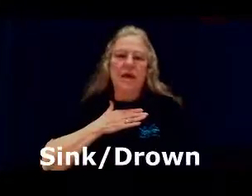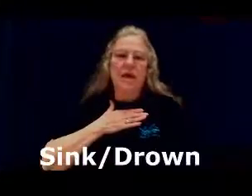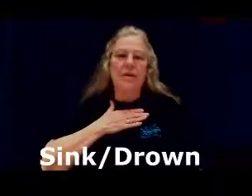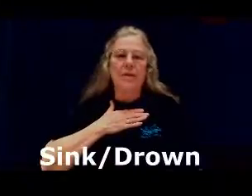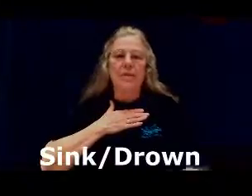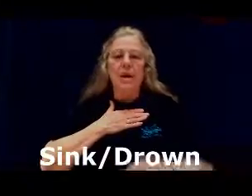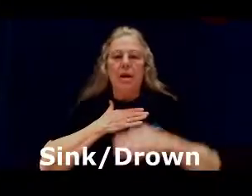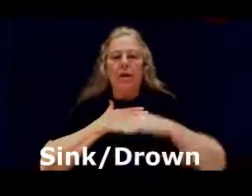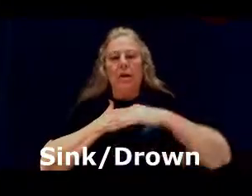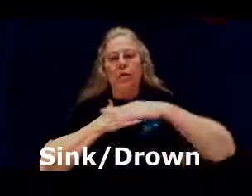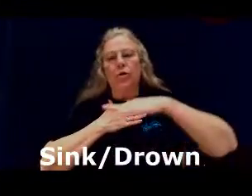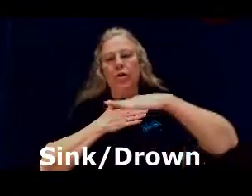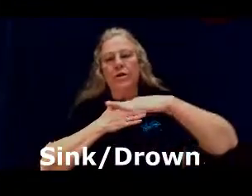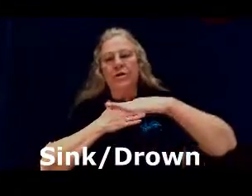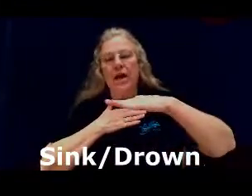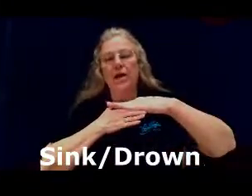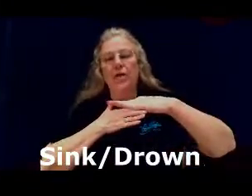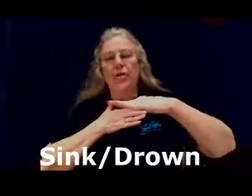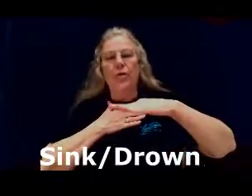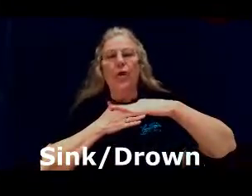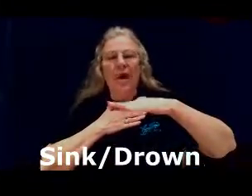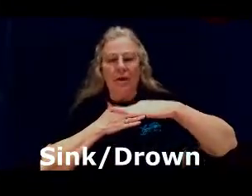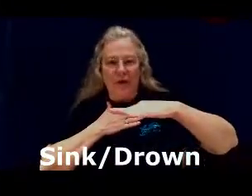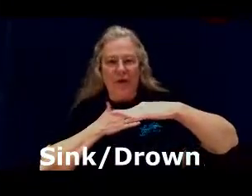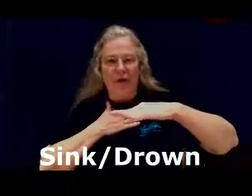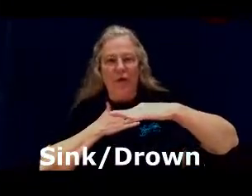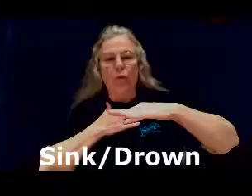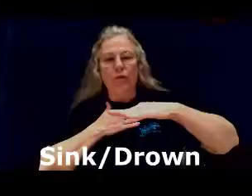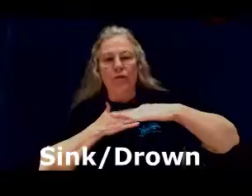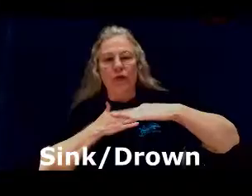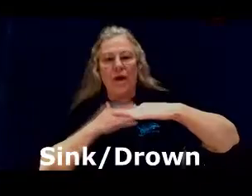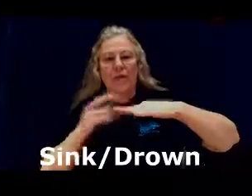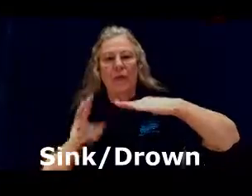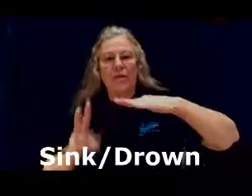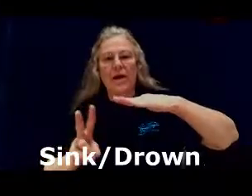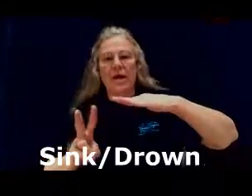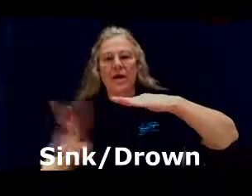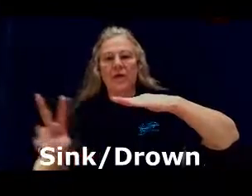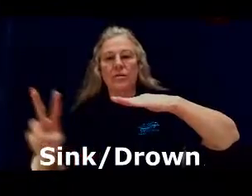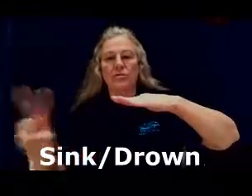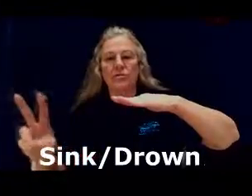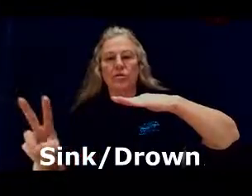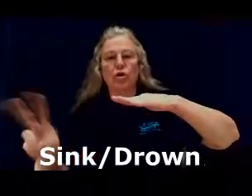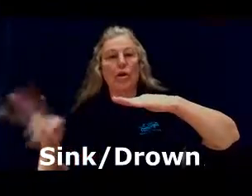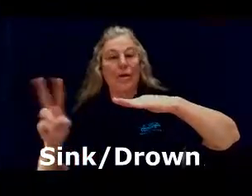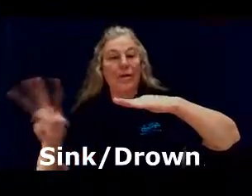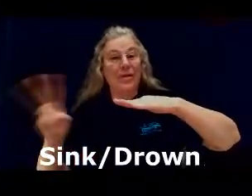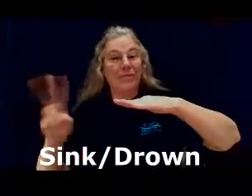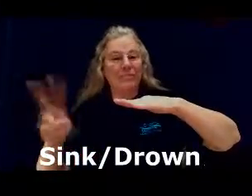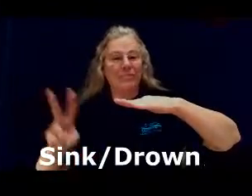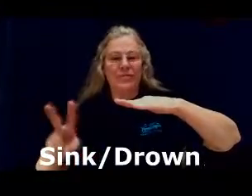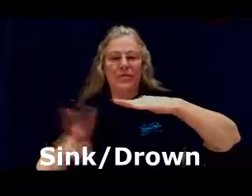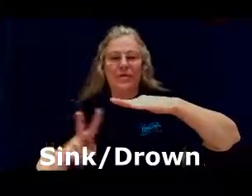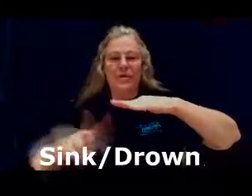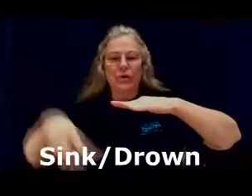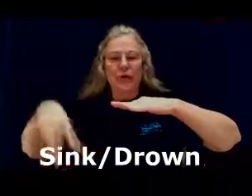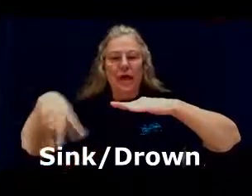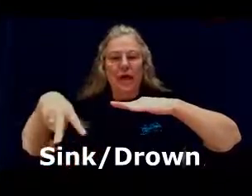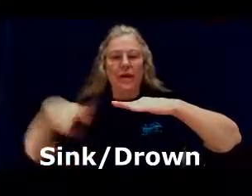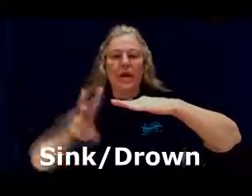Sinking, you're going to take your ground area with your non-dominant hand, Charlie with the two hand,